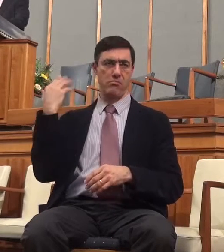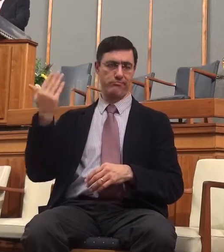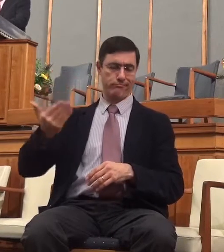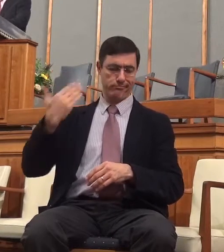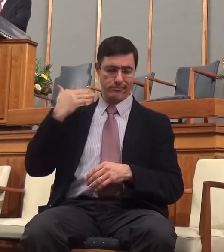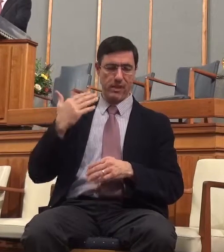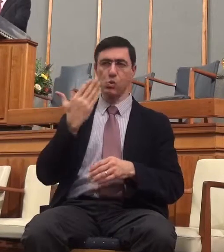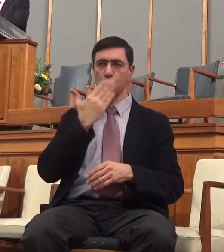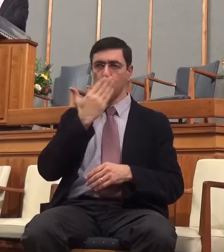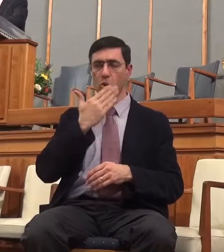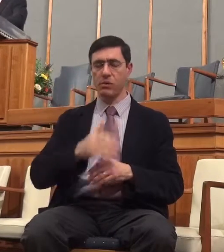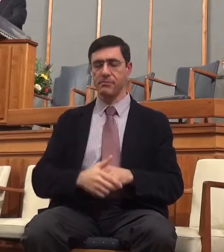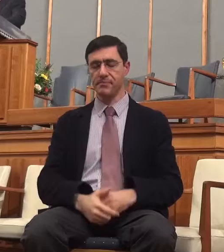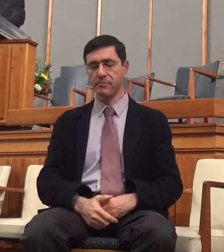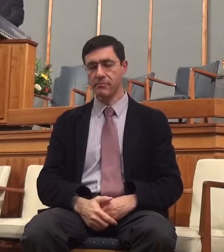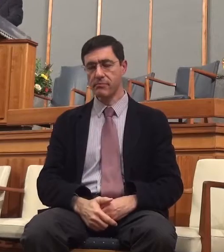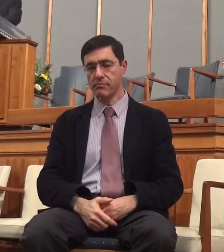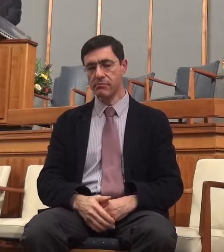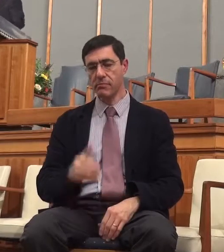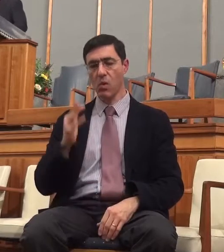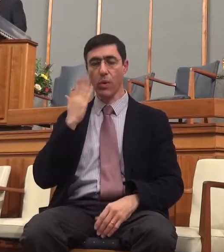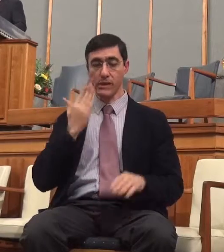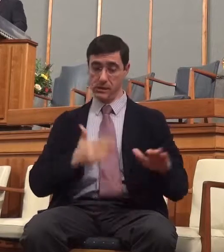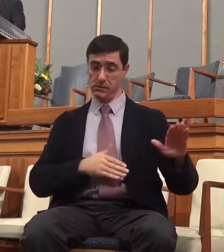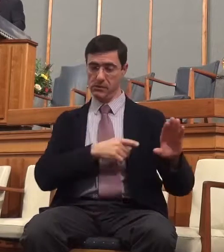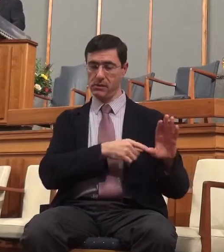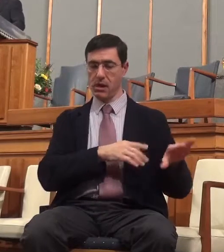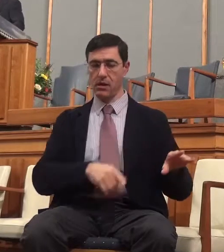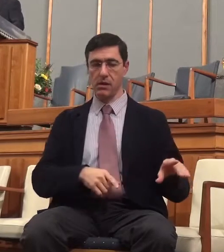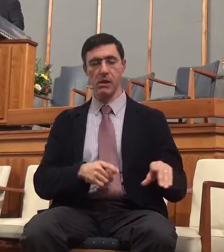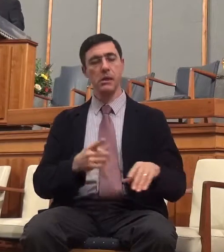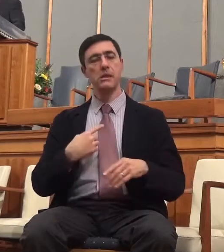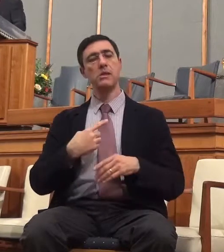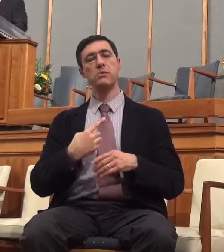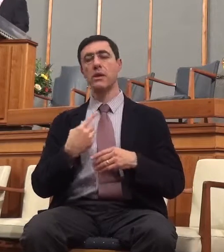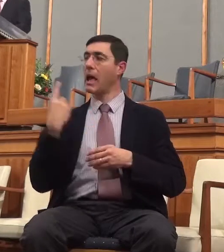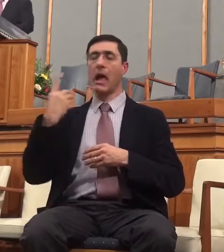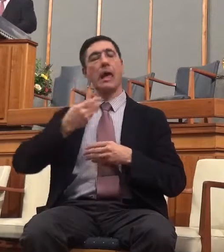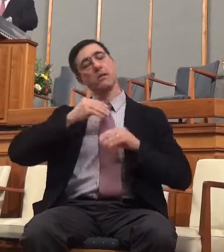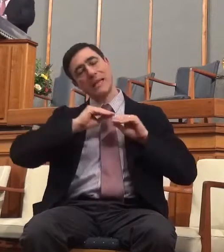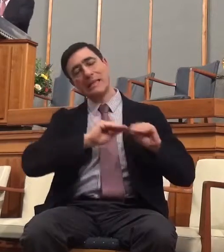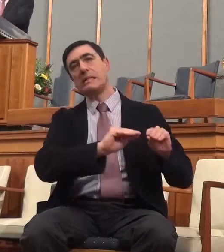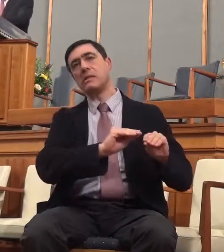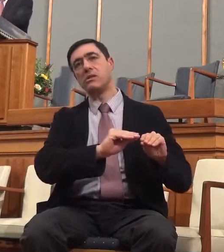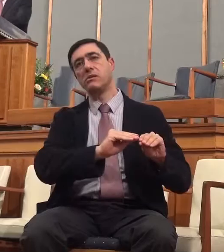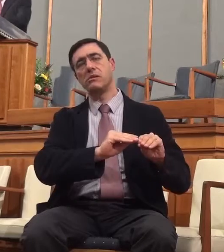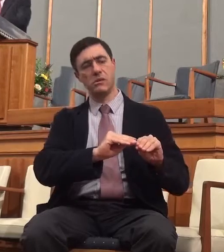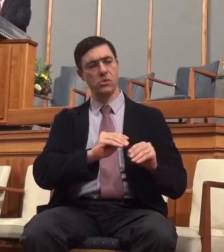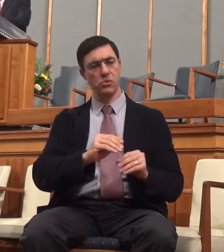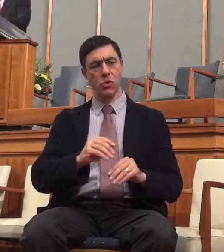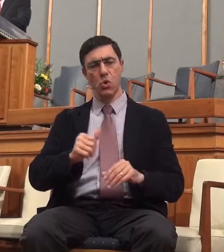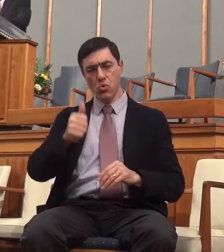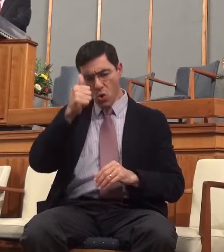ancient, but when I was a boy, they used to teach us that the simplest organism known to man was something like an